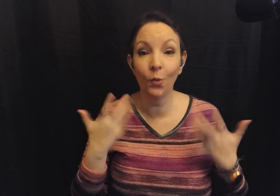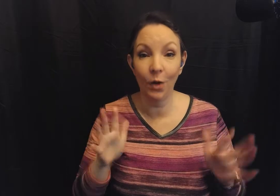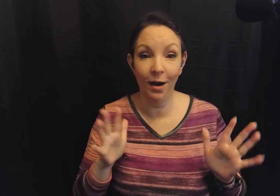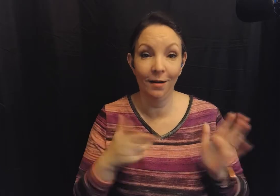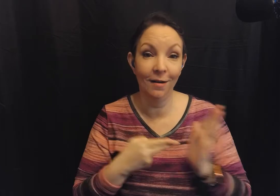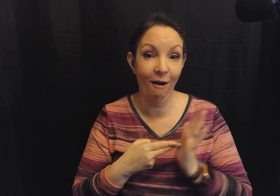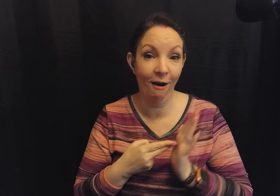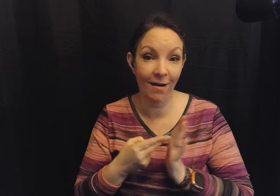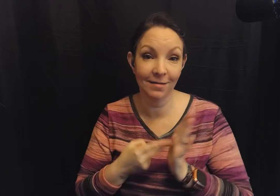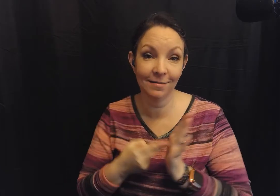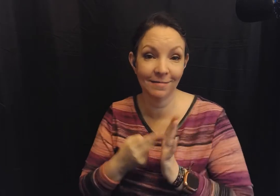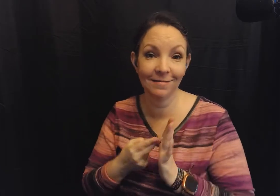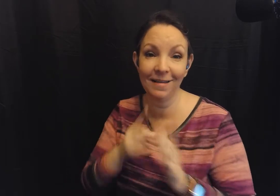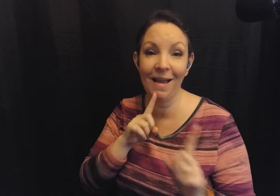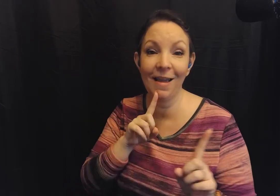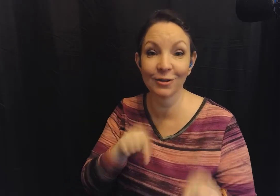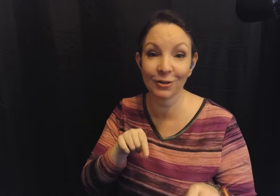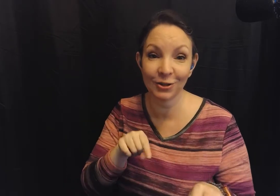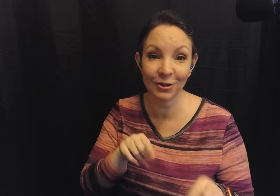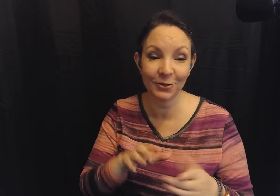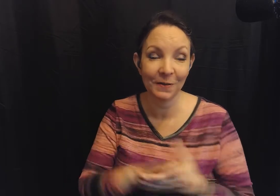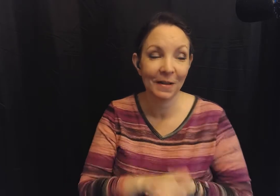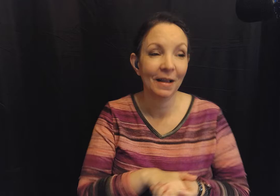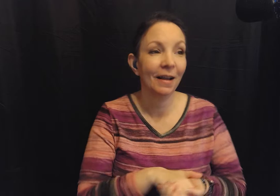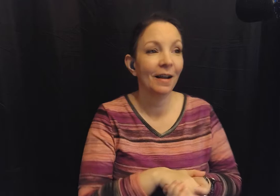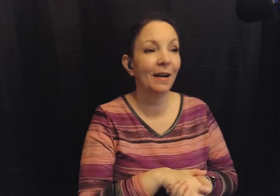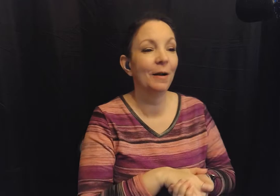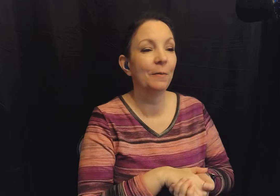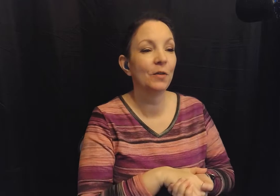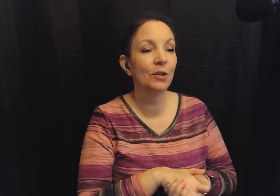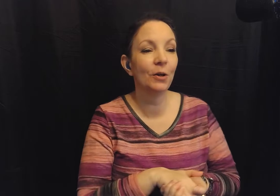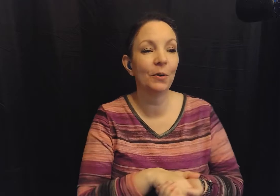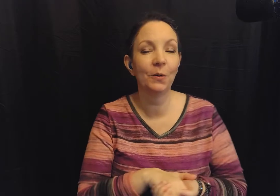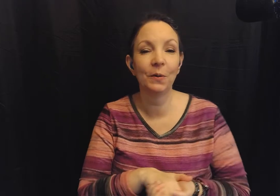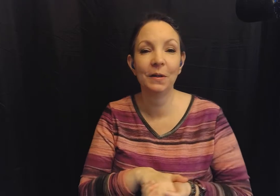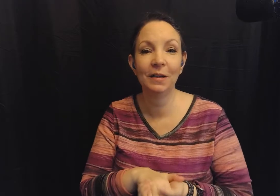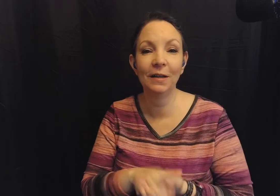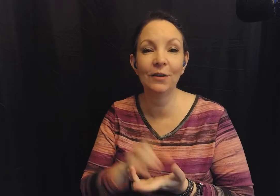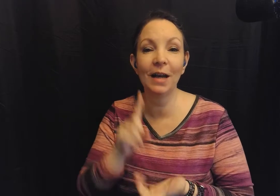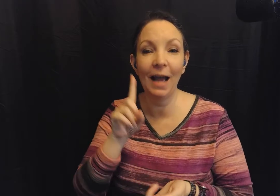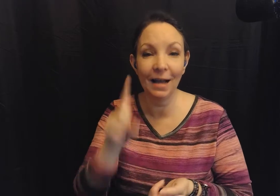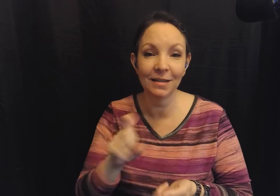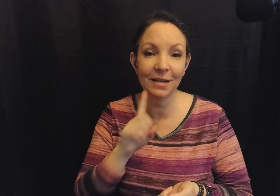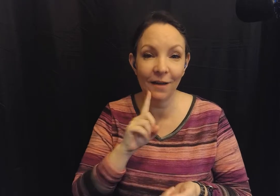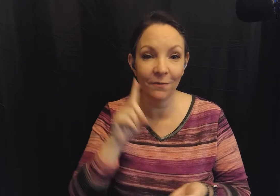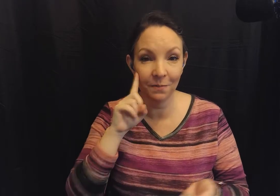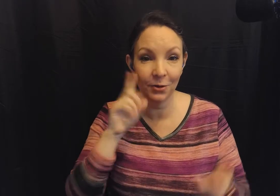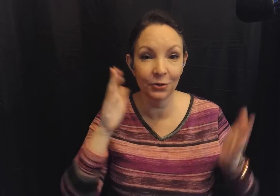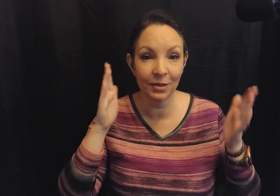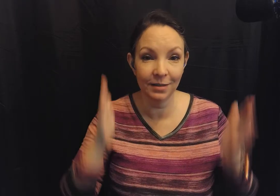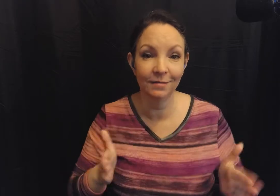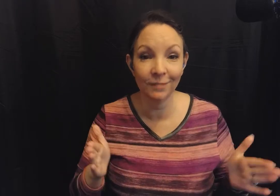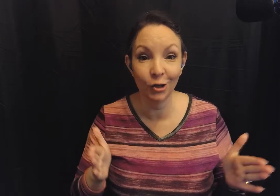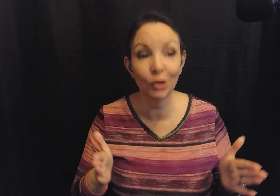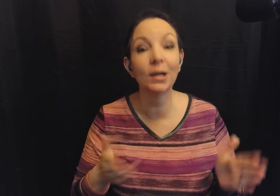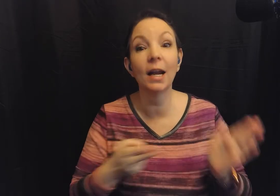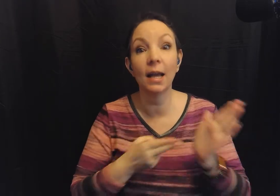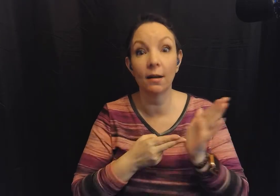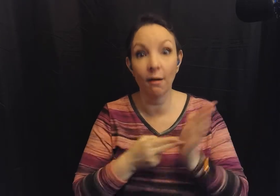an honest answer to. So if you're going to ask a deaf person, you're going to get an honest